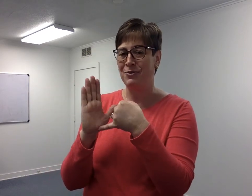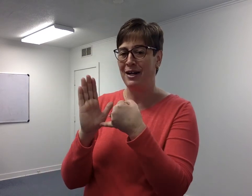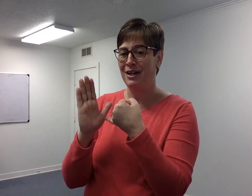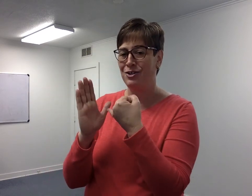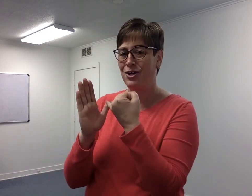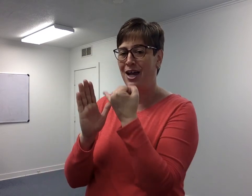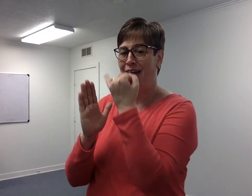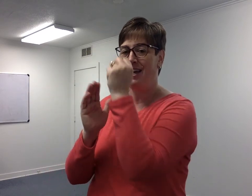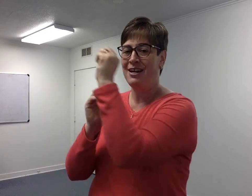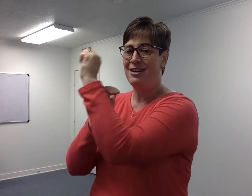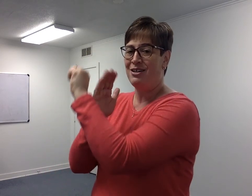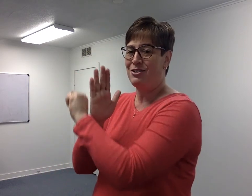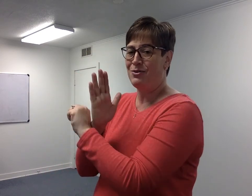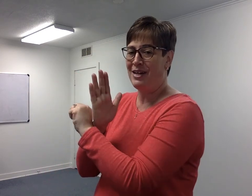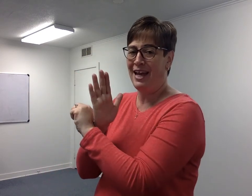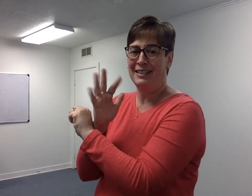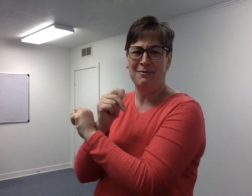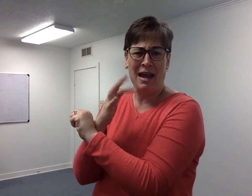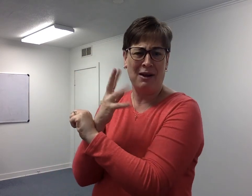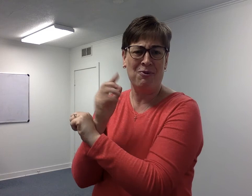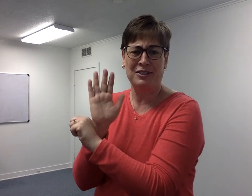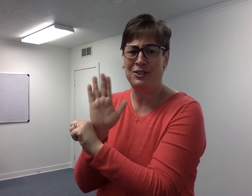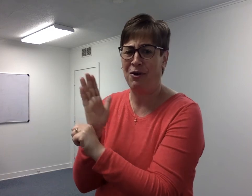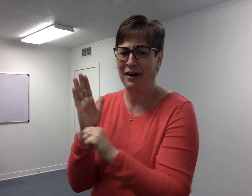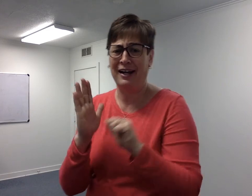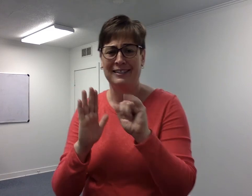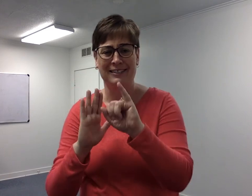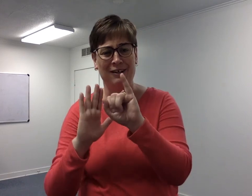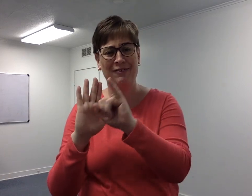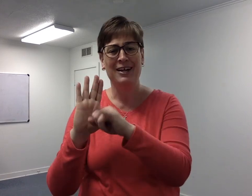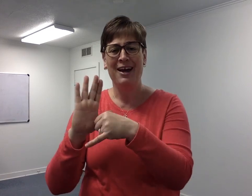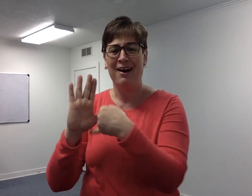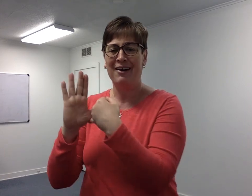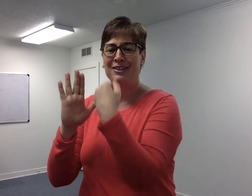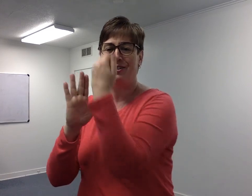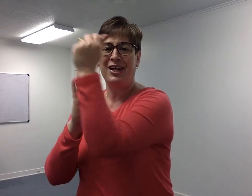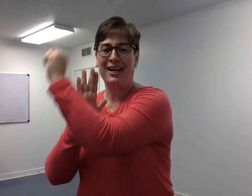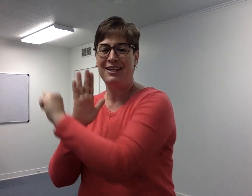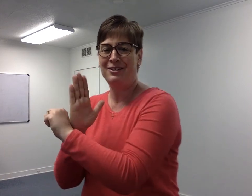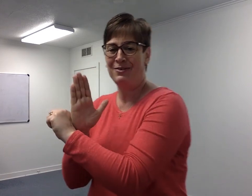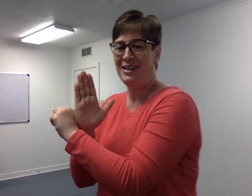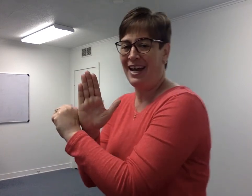way. J to an A. See, my hand wants to do all kinds of stuff. All right, J to an A.